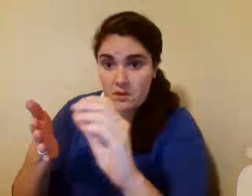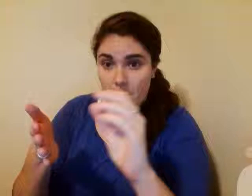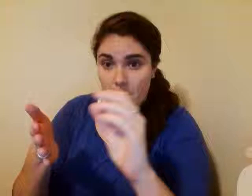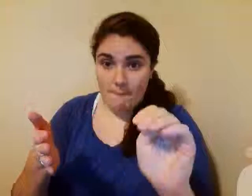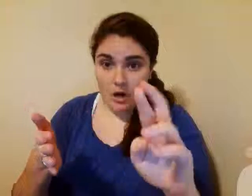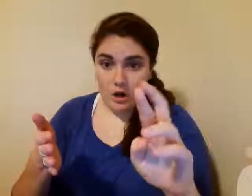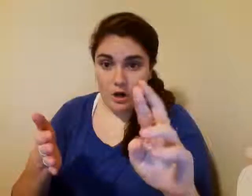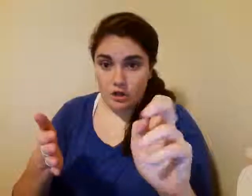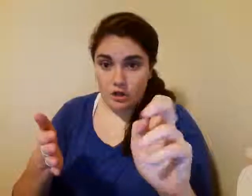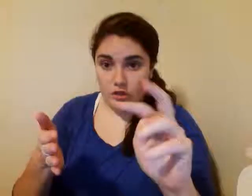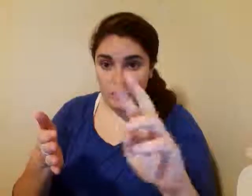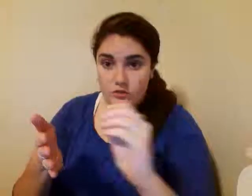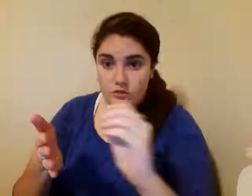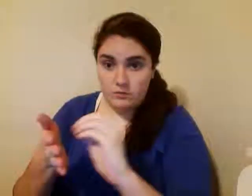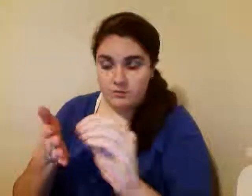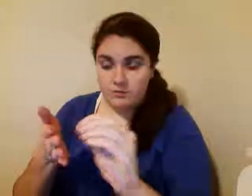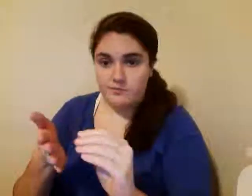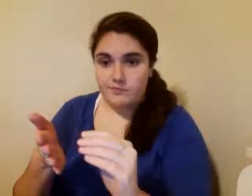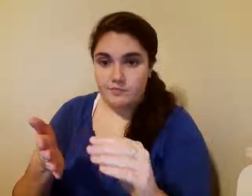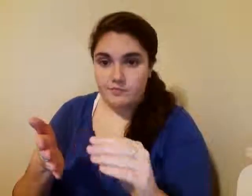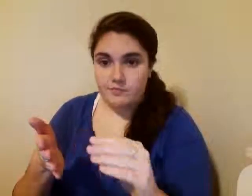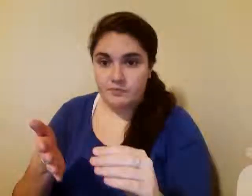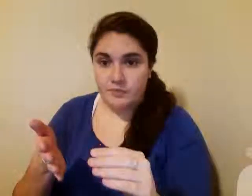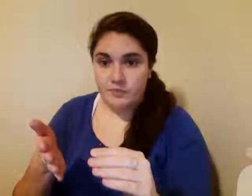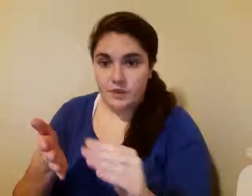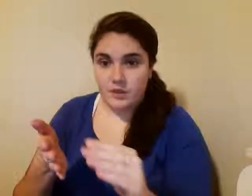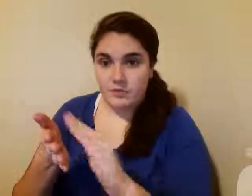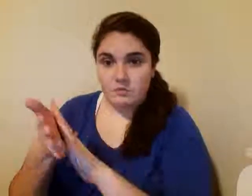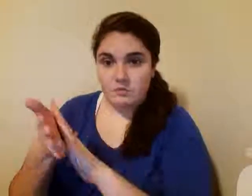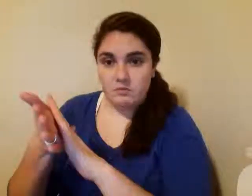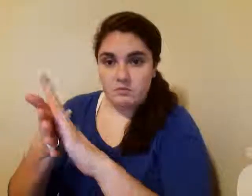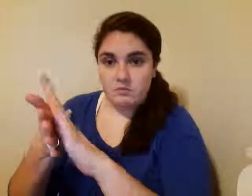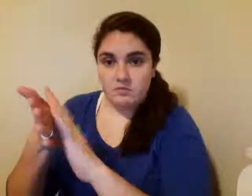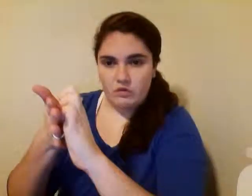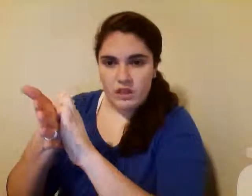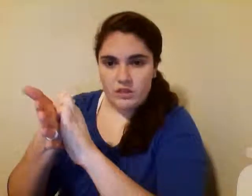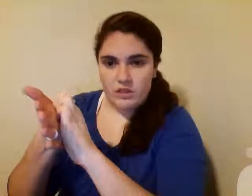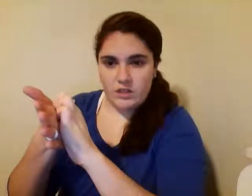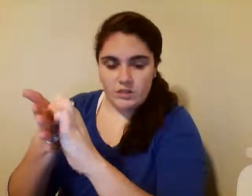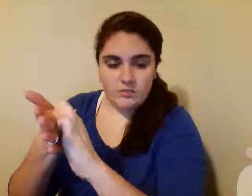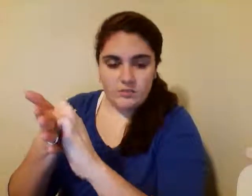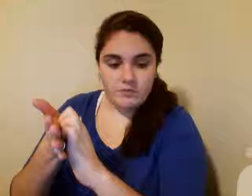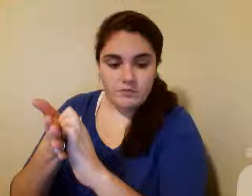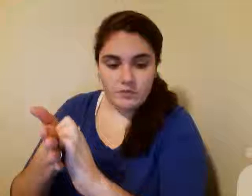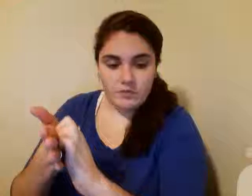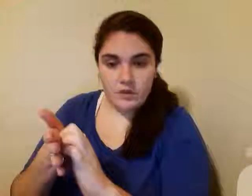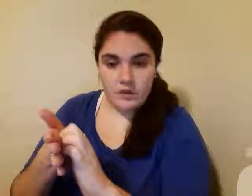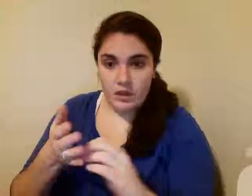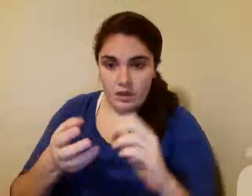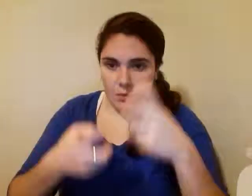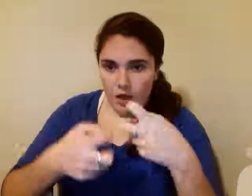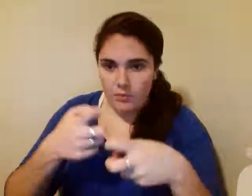a tissue to wipe it off. So you're going to work the problem on the whiteboard. All right? The bags are going to look like